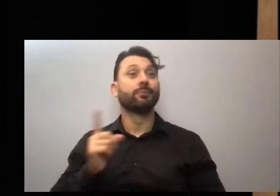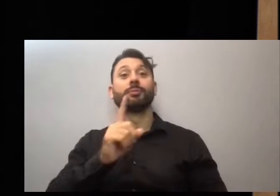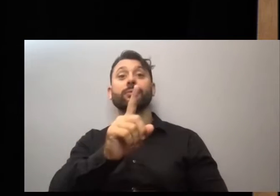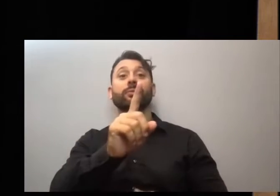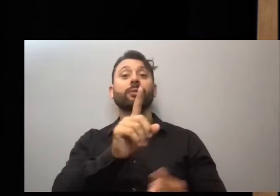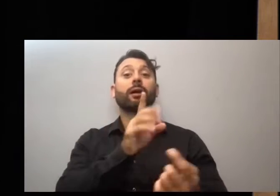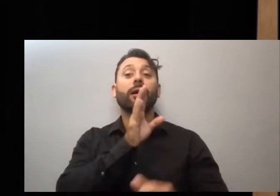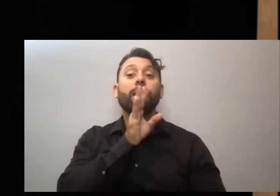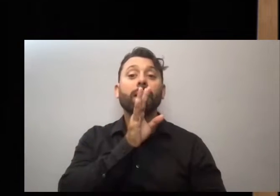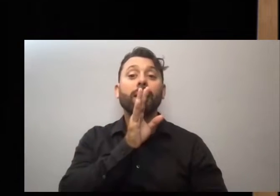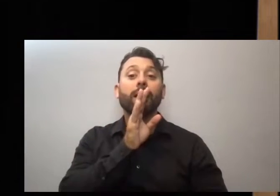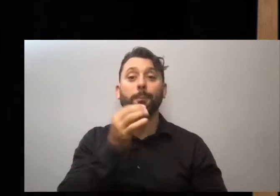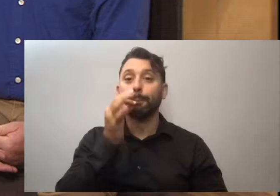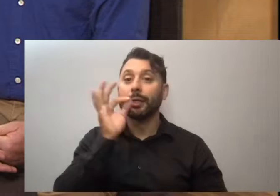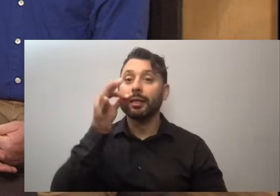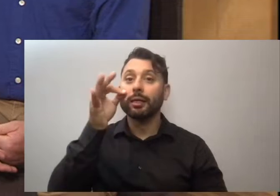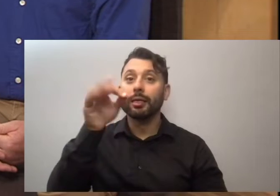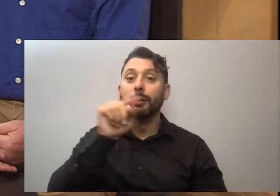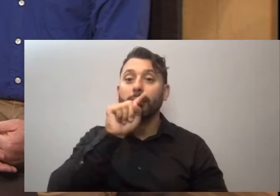have.